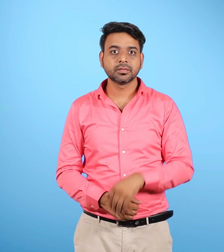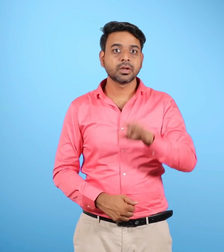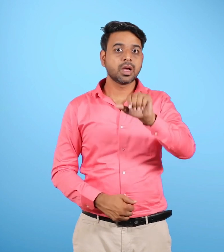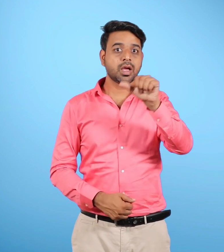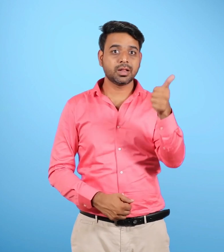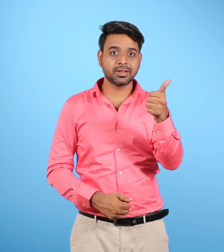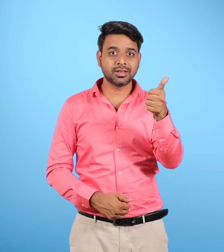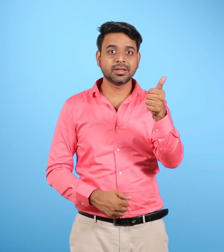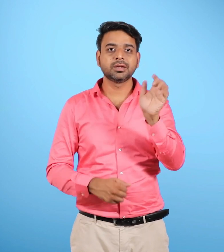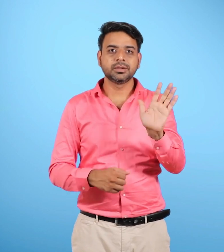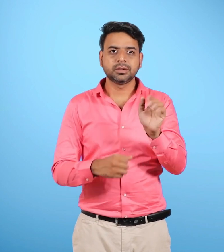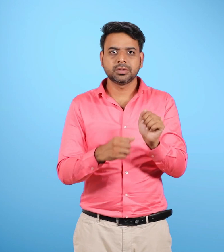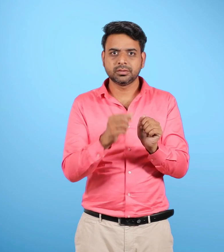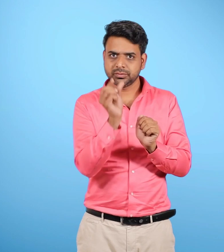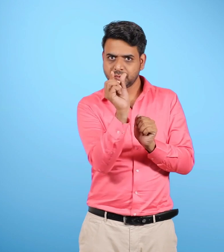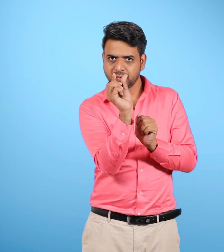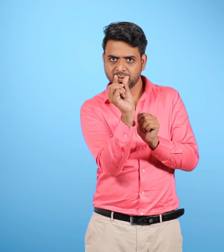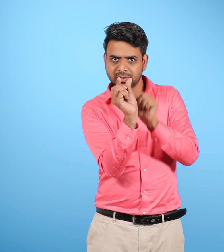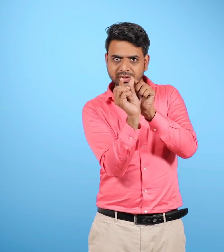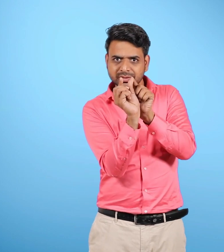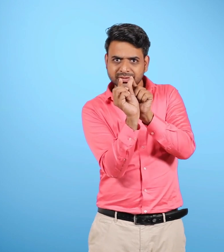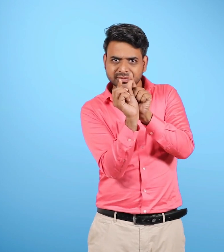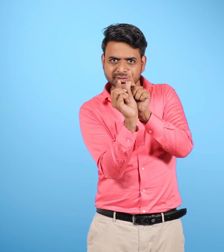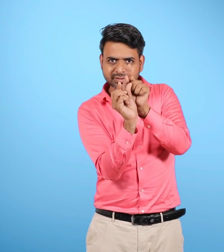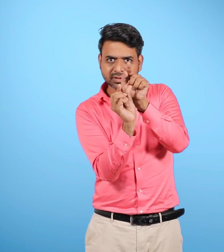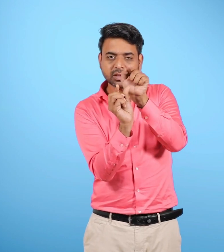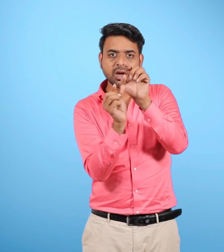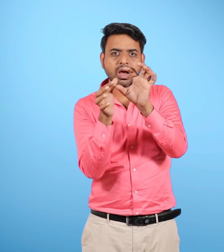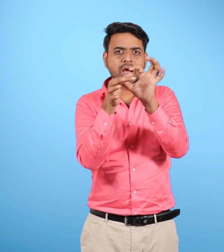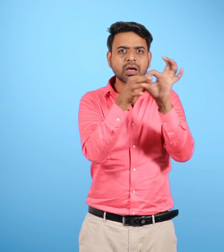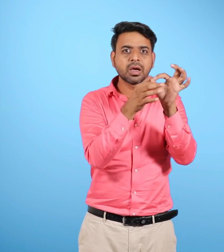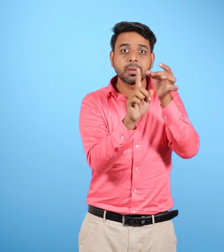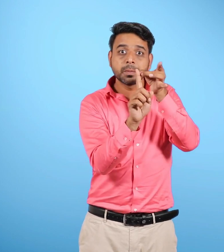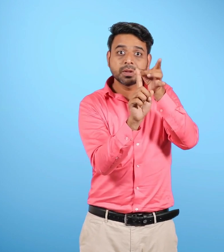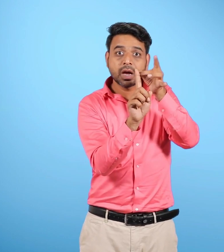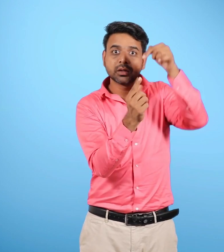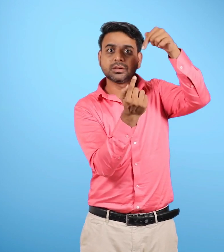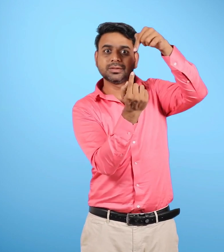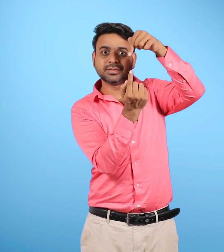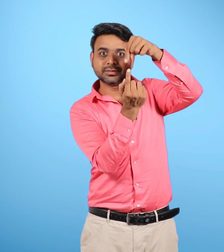The other thick wire is connected to the metal tip at the center of the base.